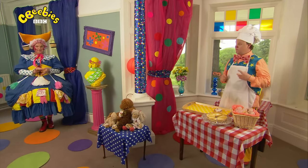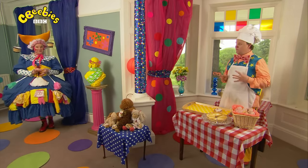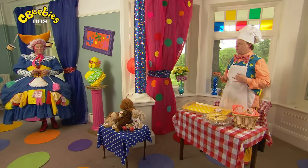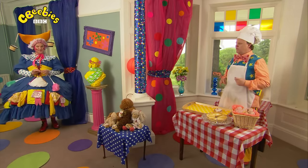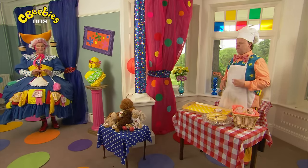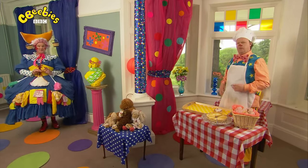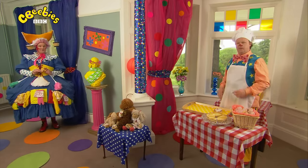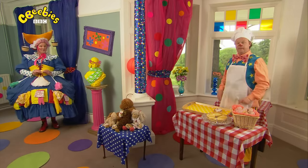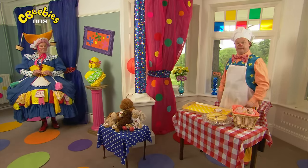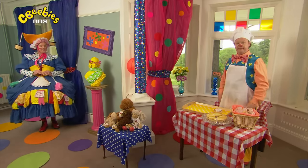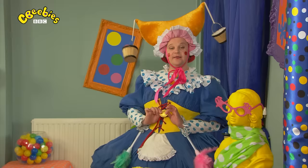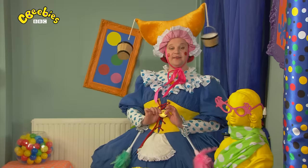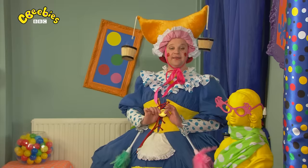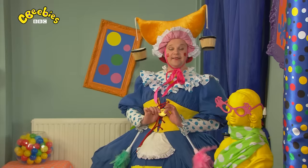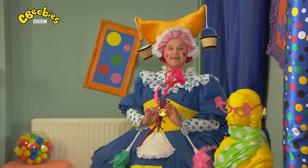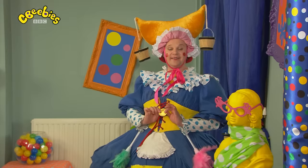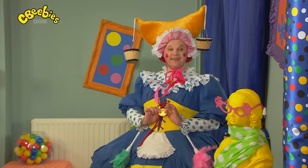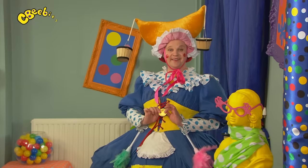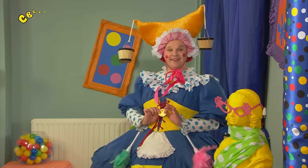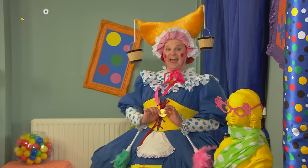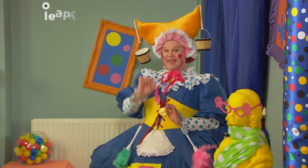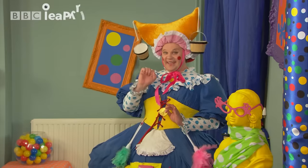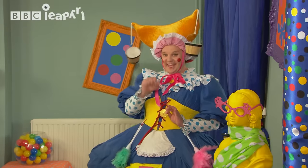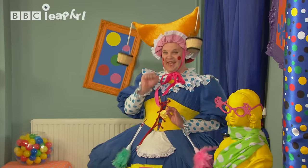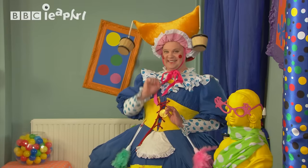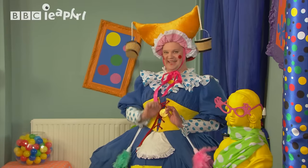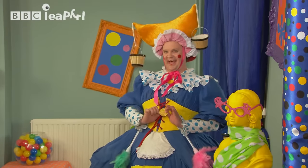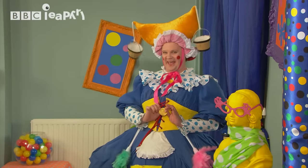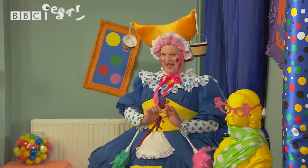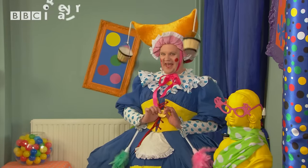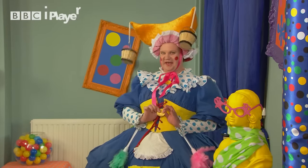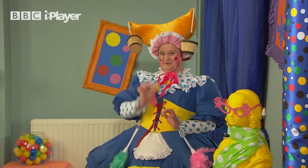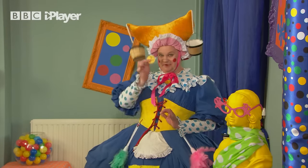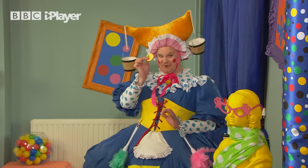to buy something from Mr. Tumble's baker shop? Yes, I have.